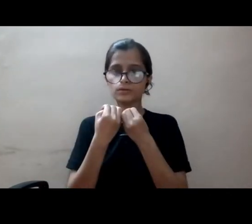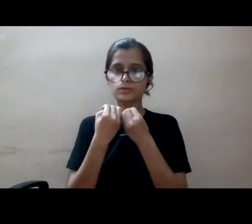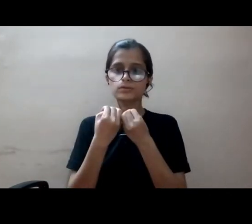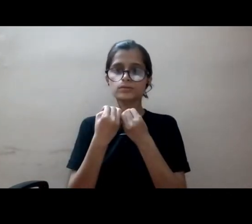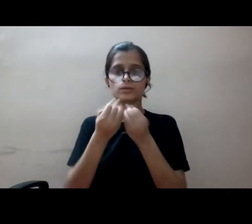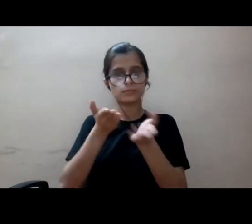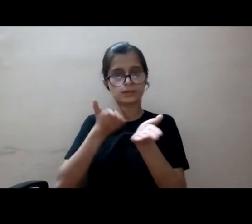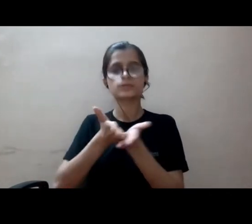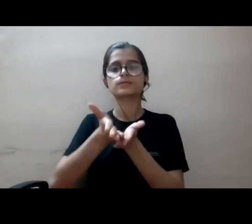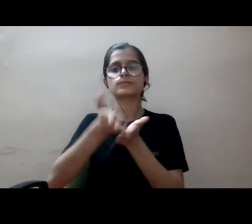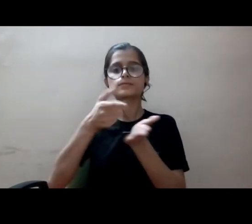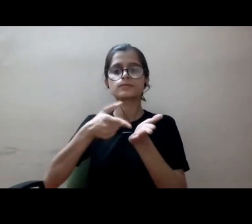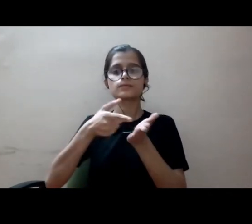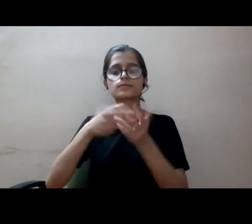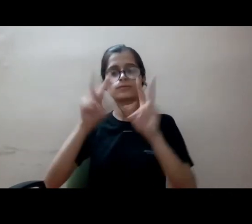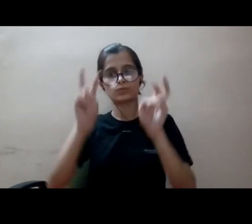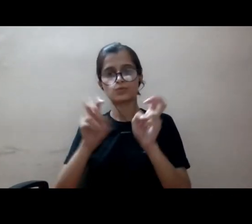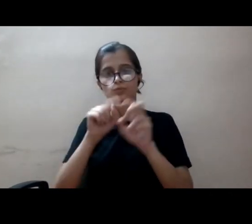way, quote,